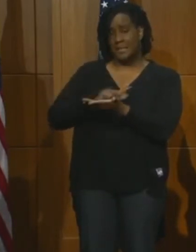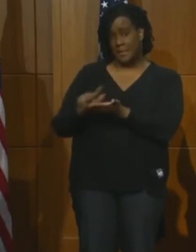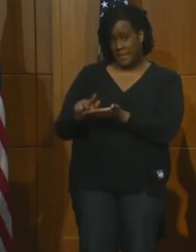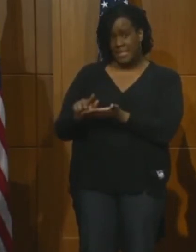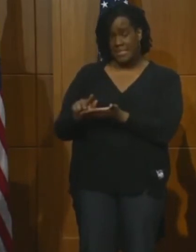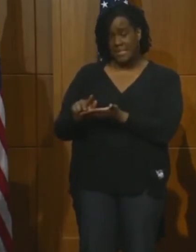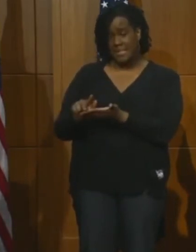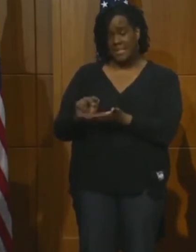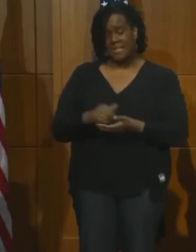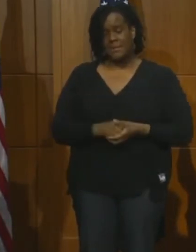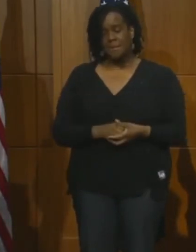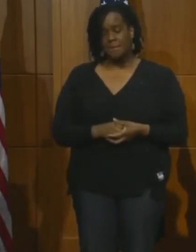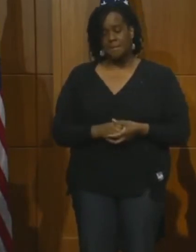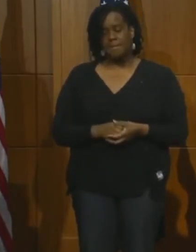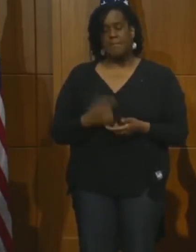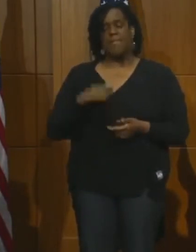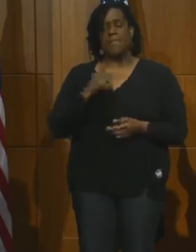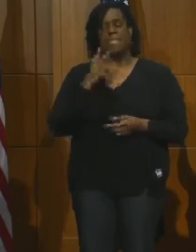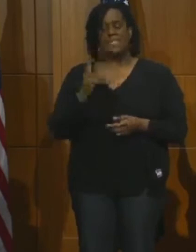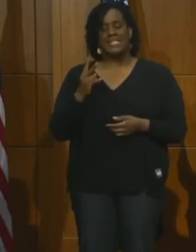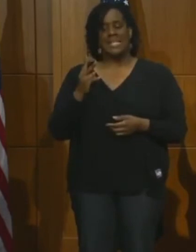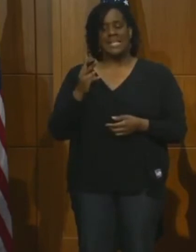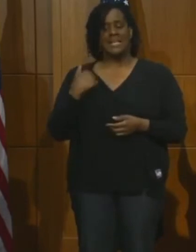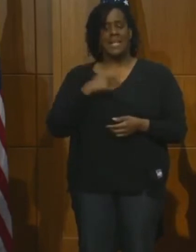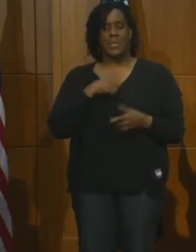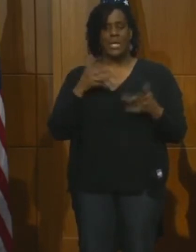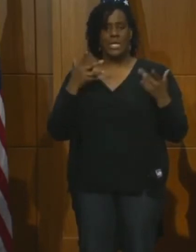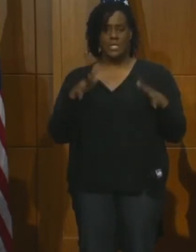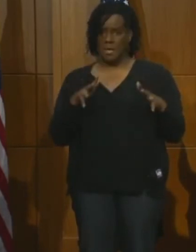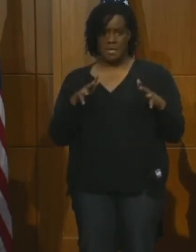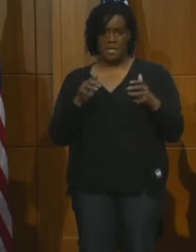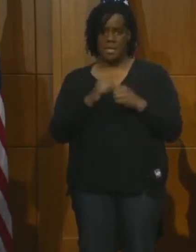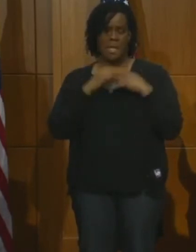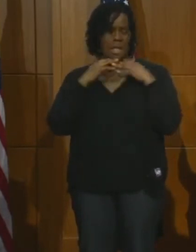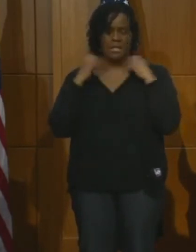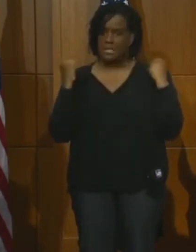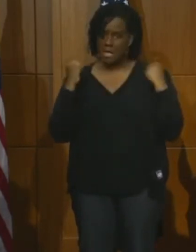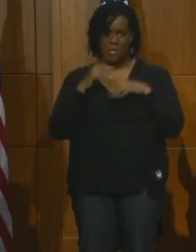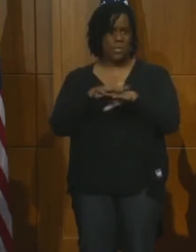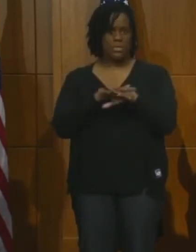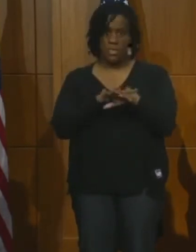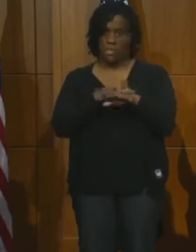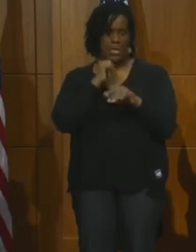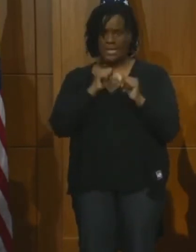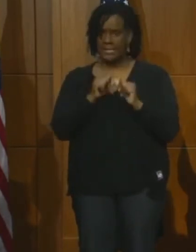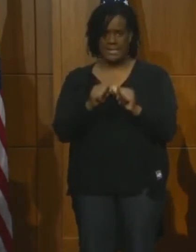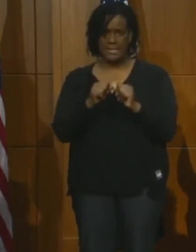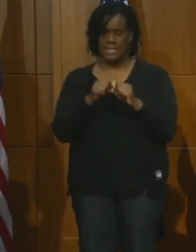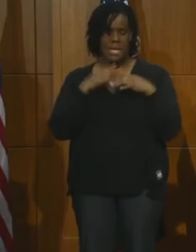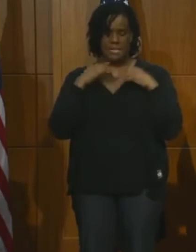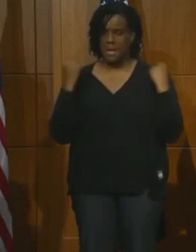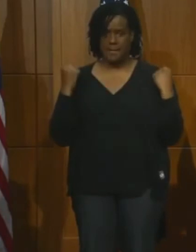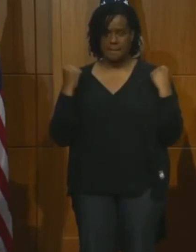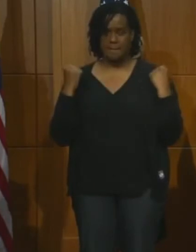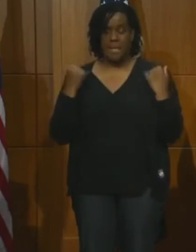weeks, is that we are done with slow and inconsistent. That